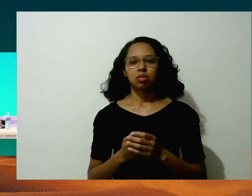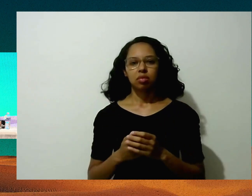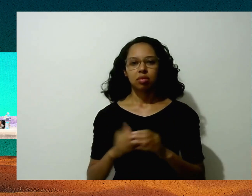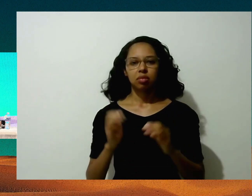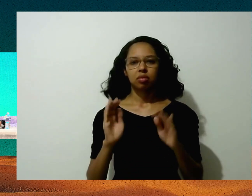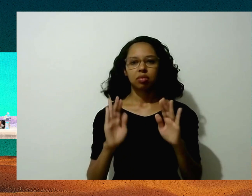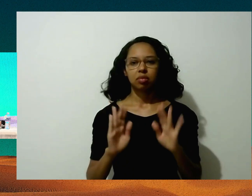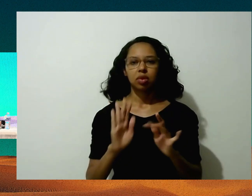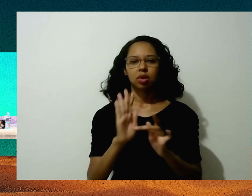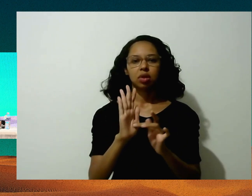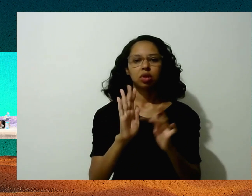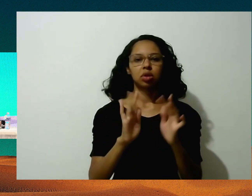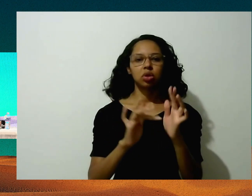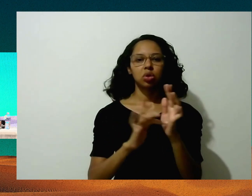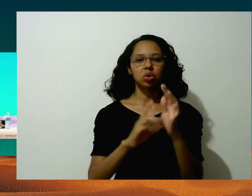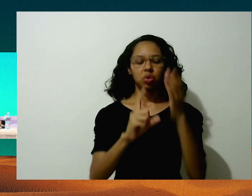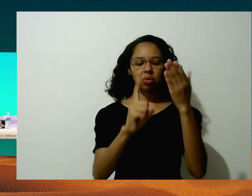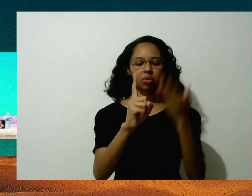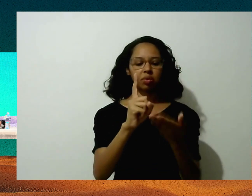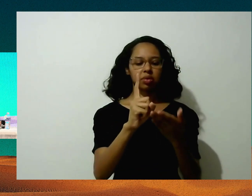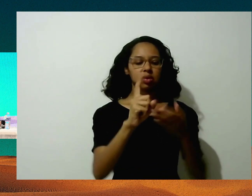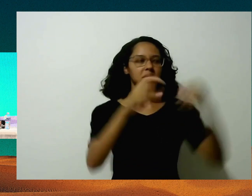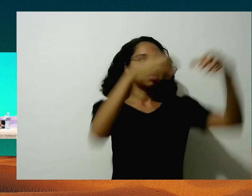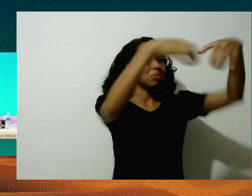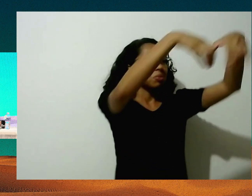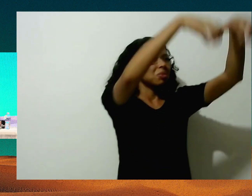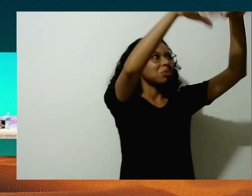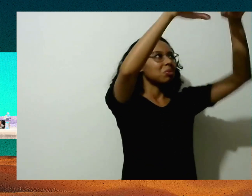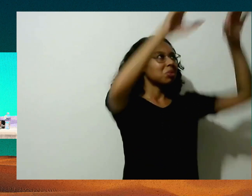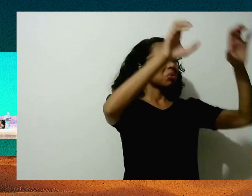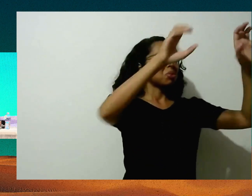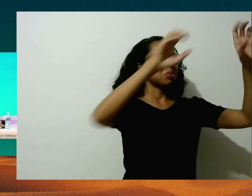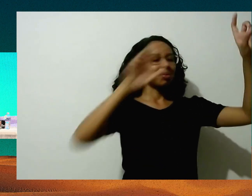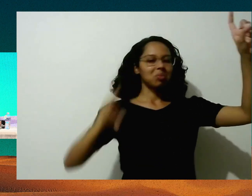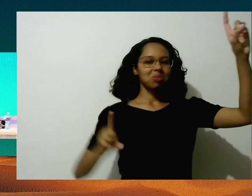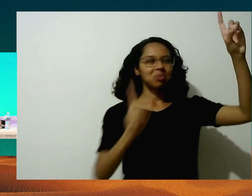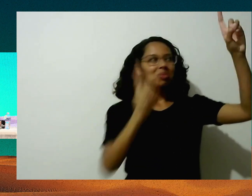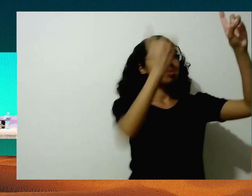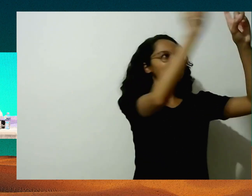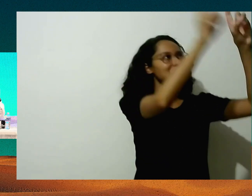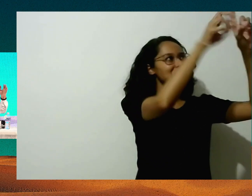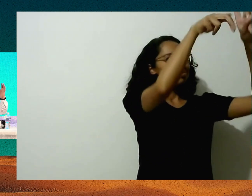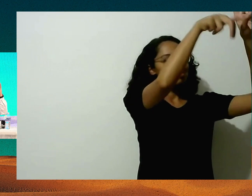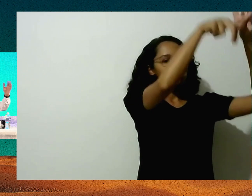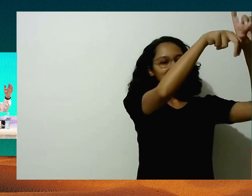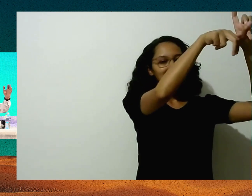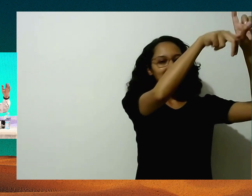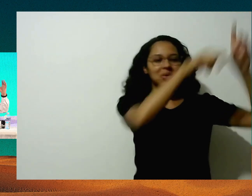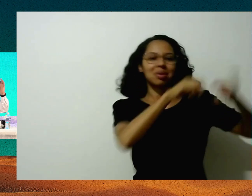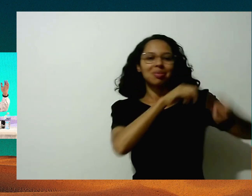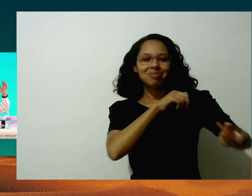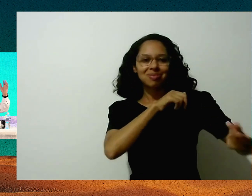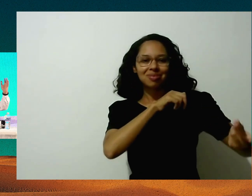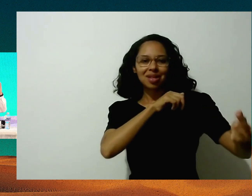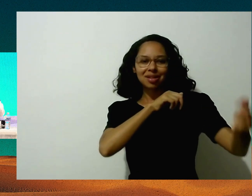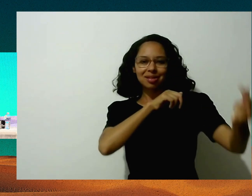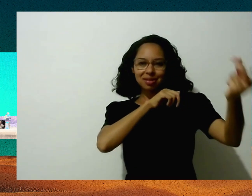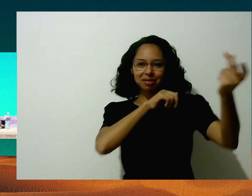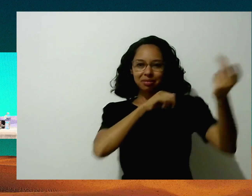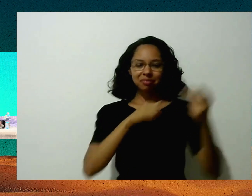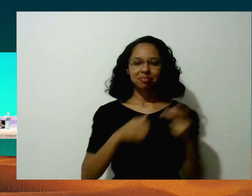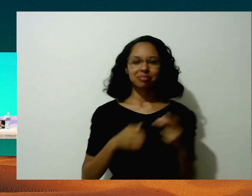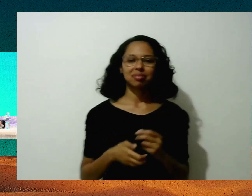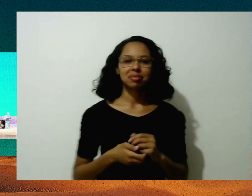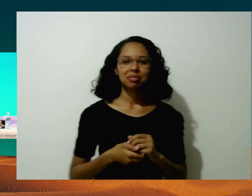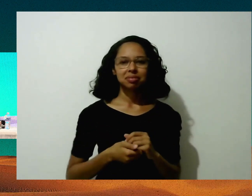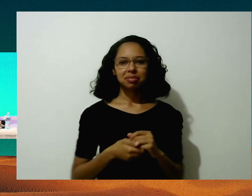teu trono, ó Deus, é para todos sempre. But to the Son he says, your throne, O God, is forever and ever. E